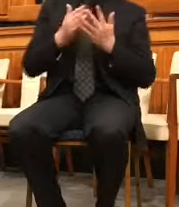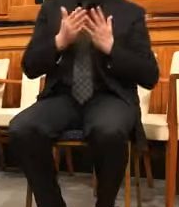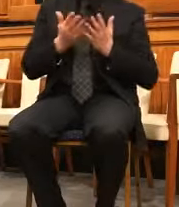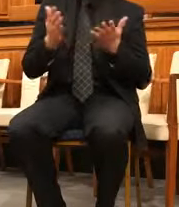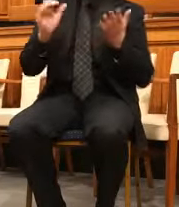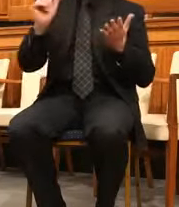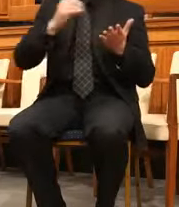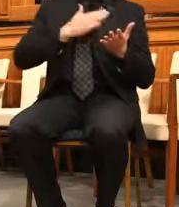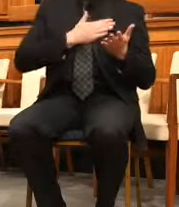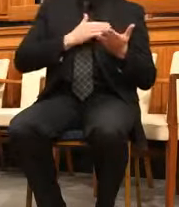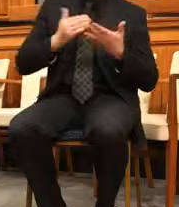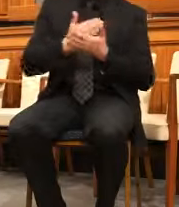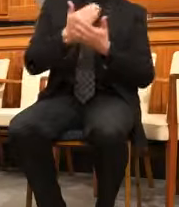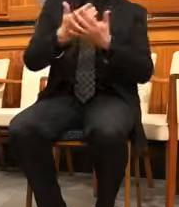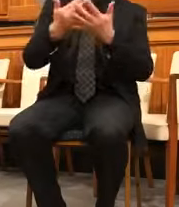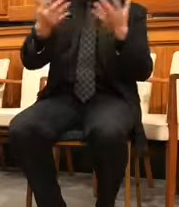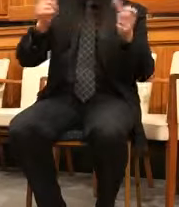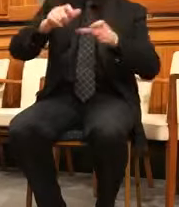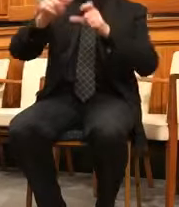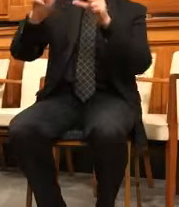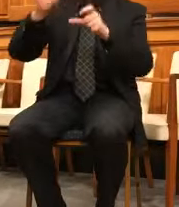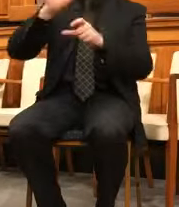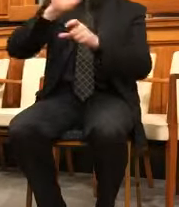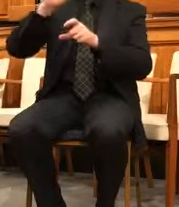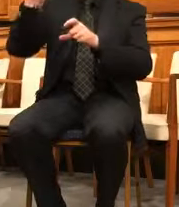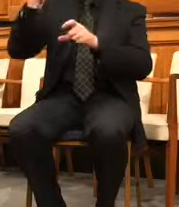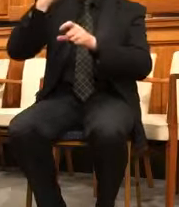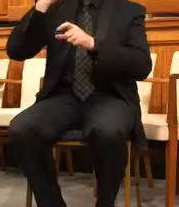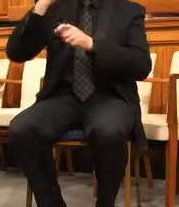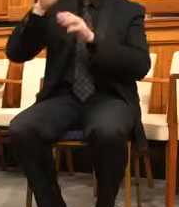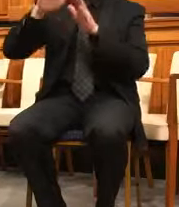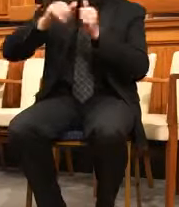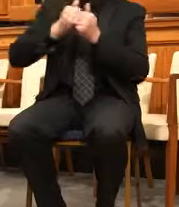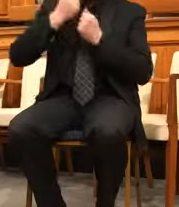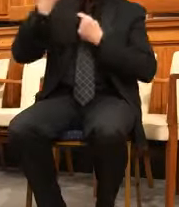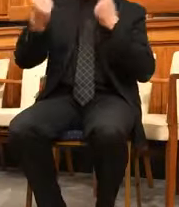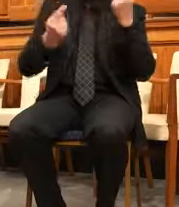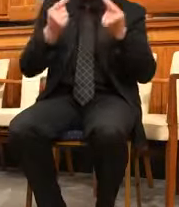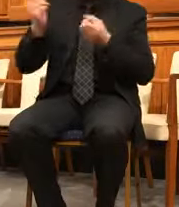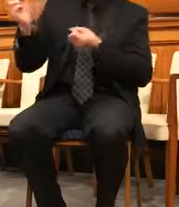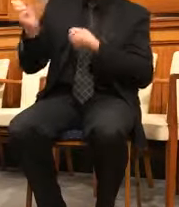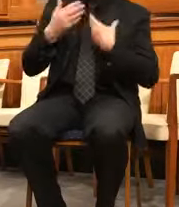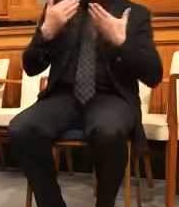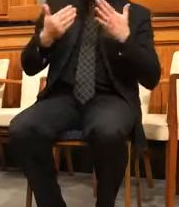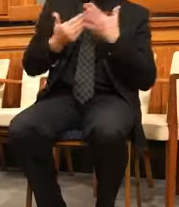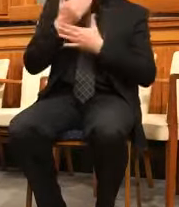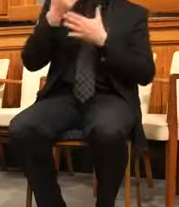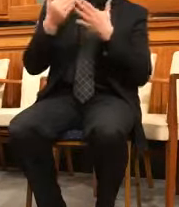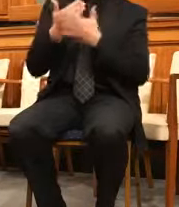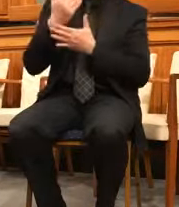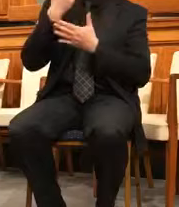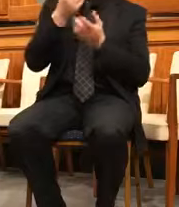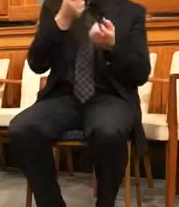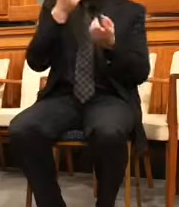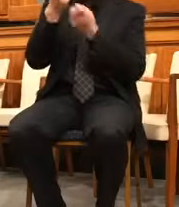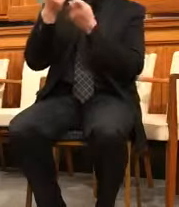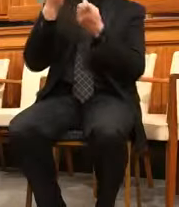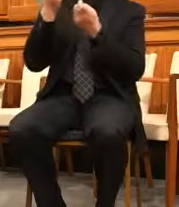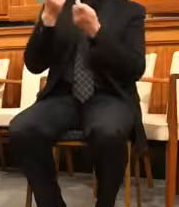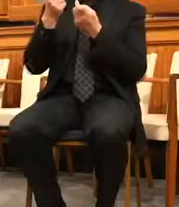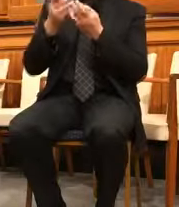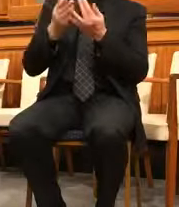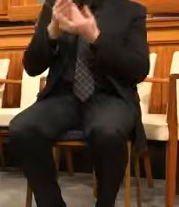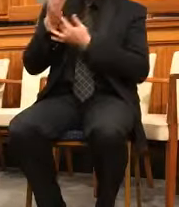us all, and refresh us and draw us to thyself this night, as we wait upon thee. We